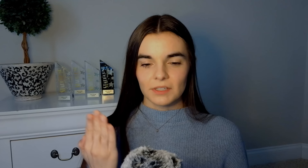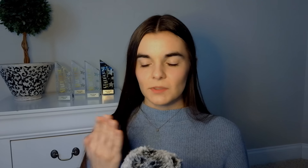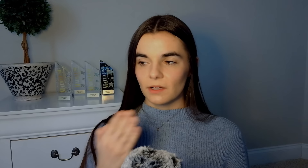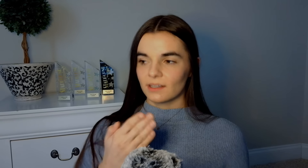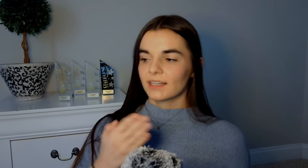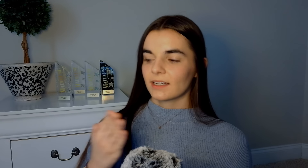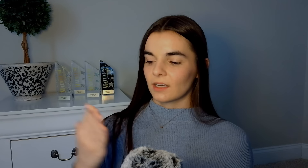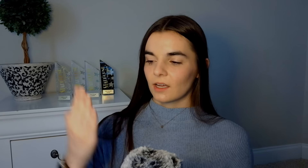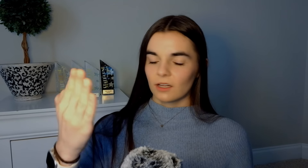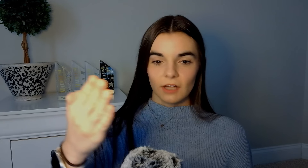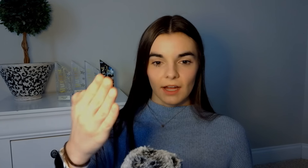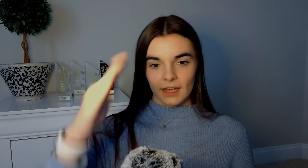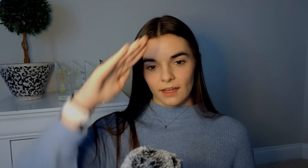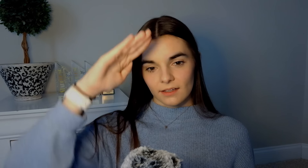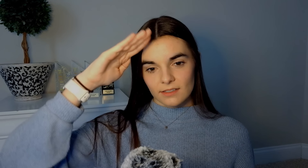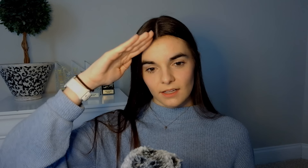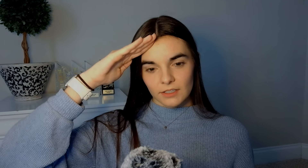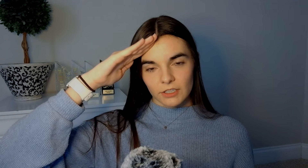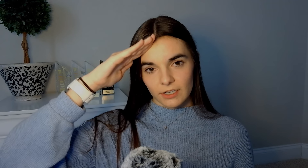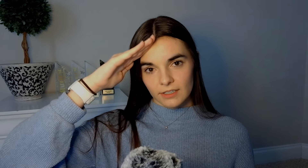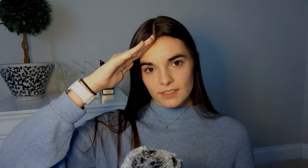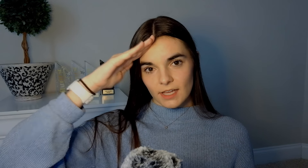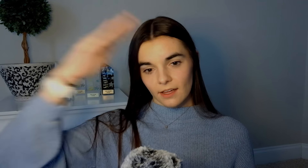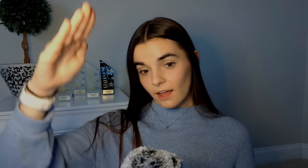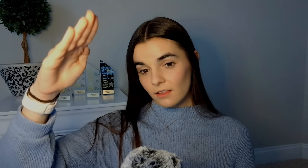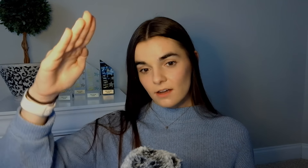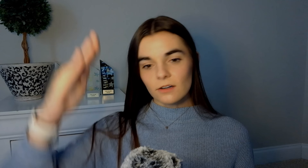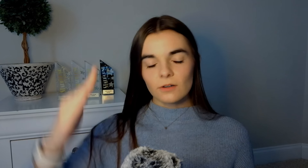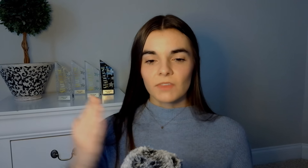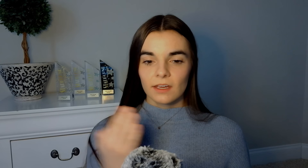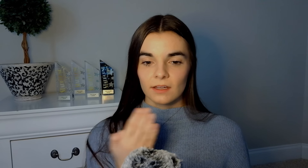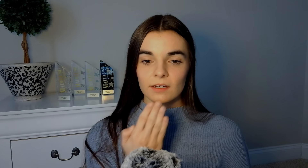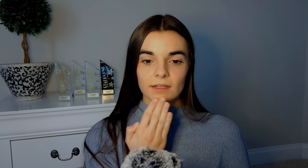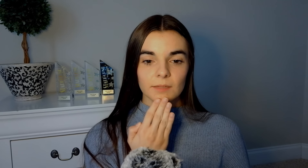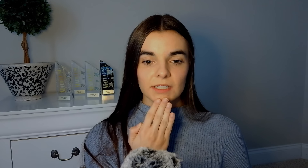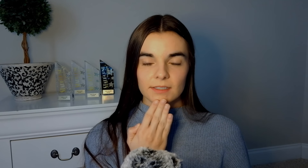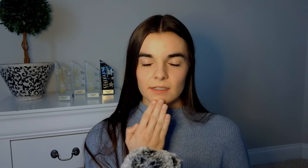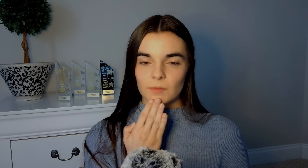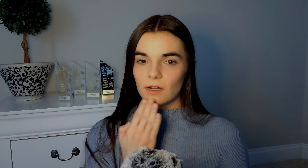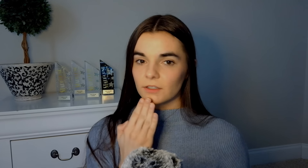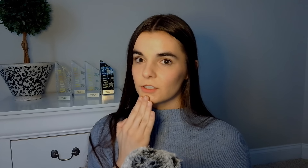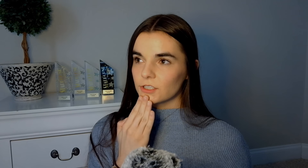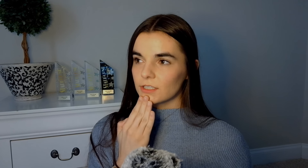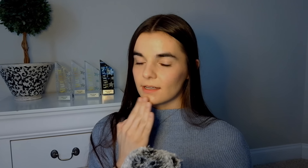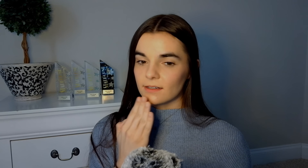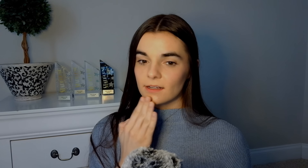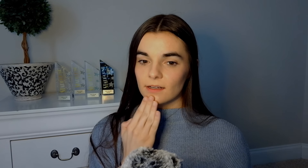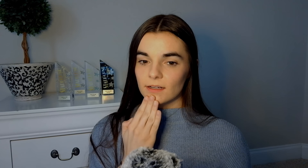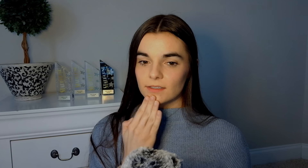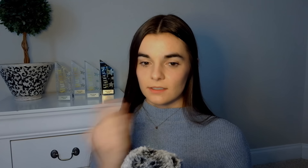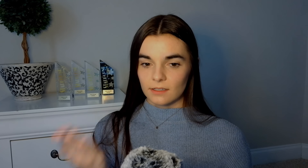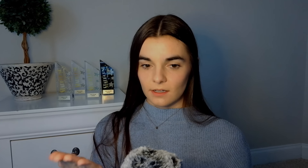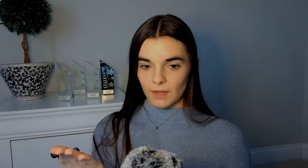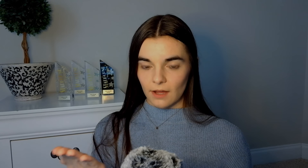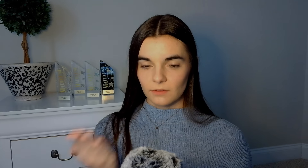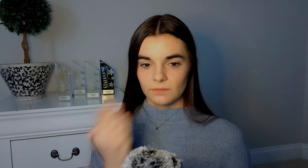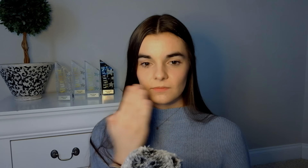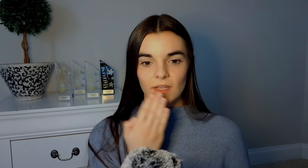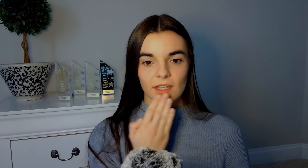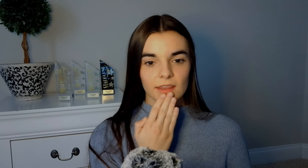one. A hand like you're saying hello, but it's going to be on your chin and it's going to come out.